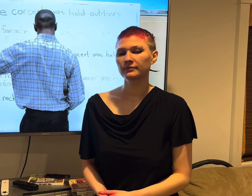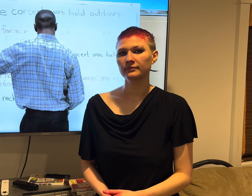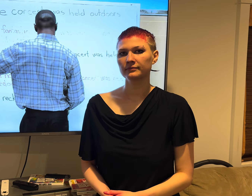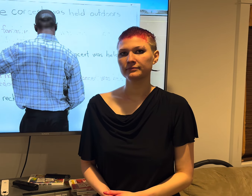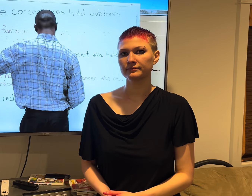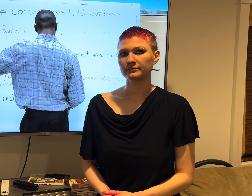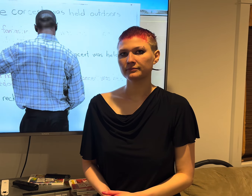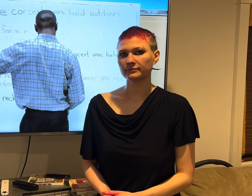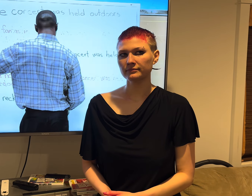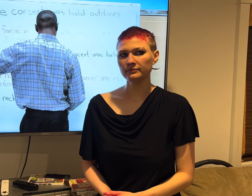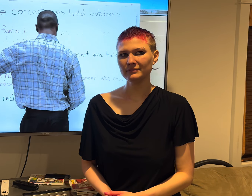sure?